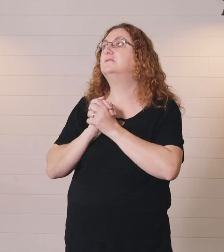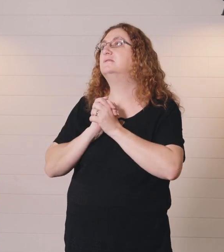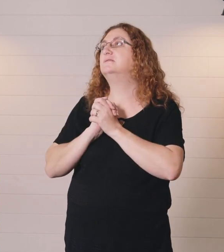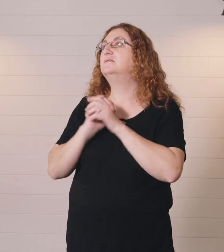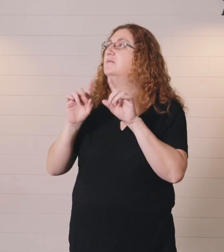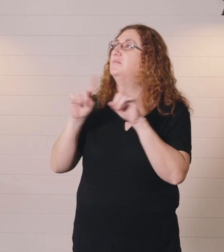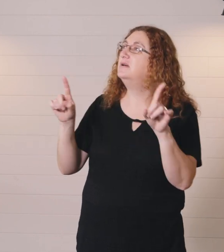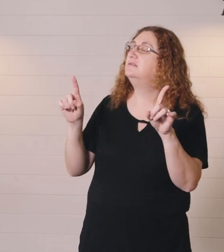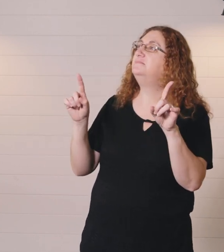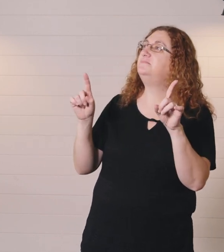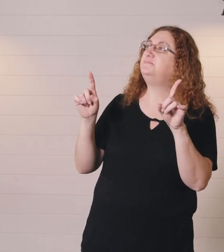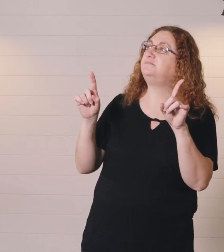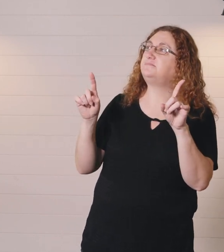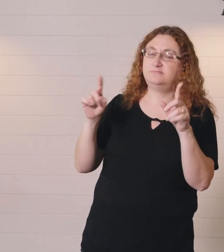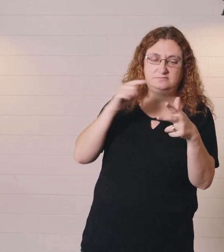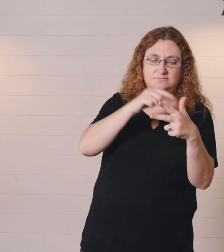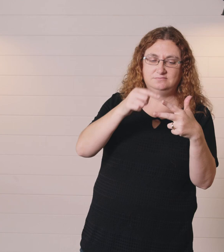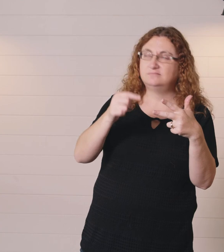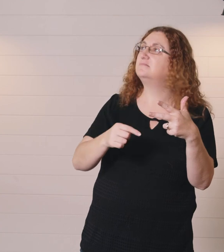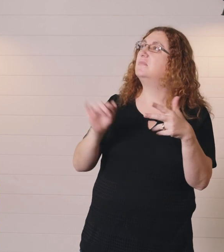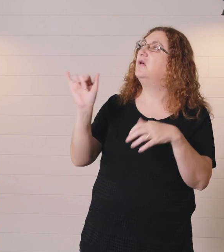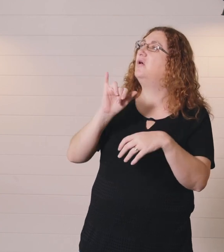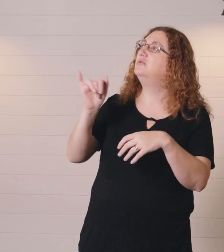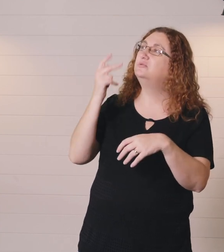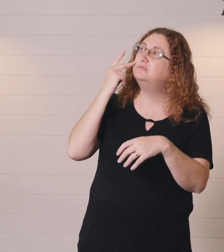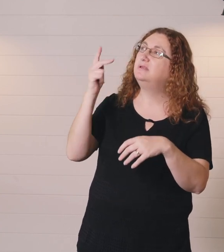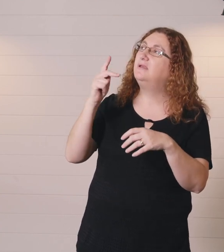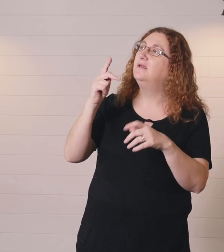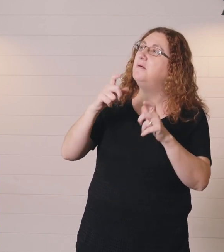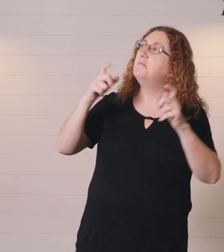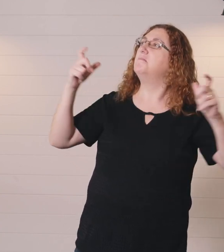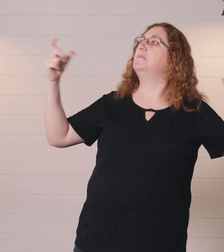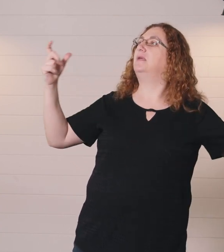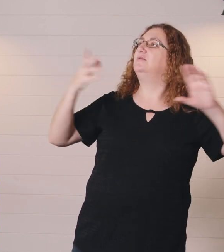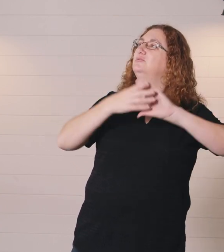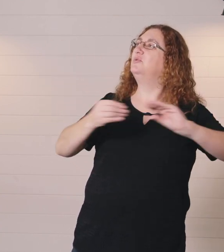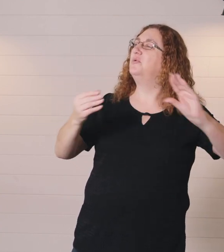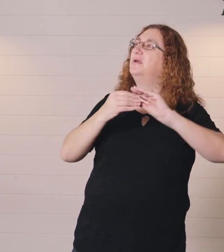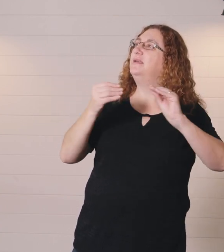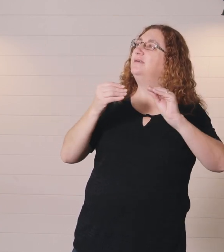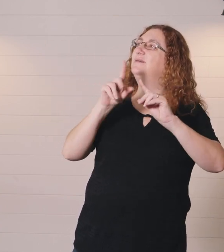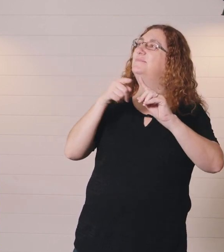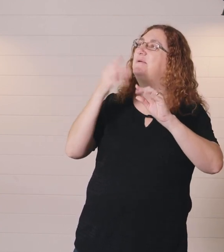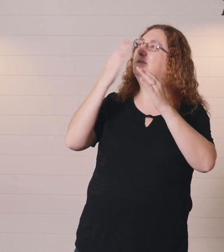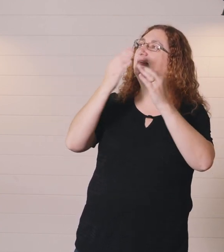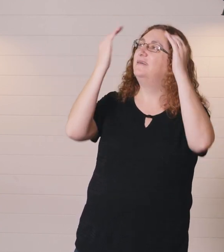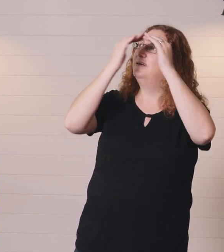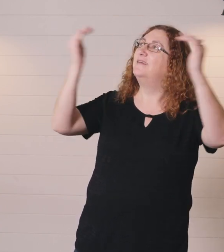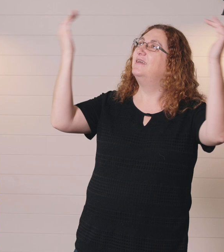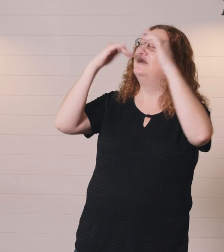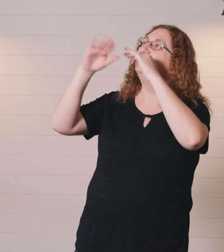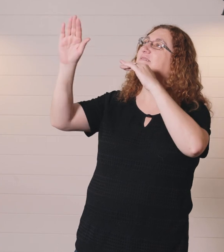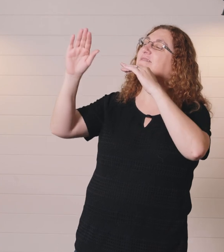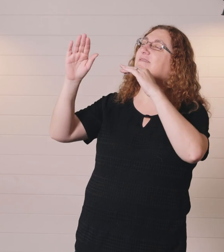well. But Father, beyond those stories, we also look at the macro story of eternity. And we say, oh God, lift